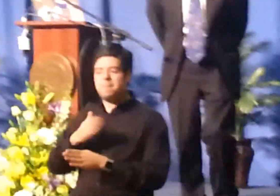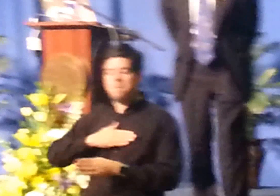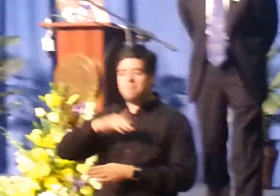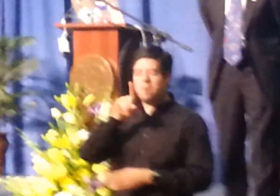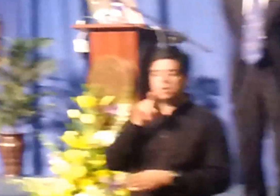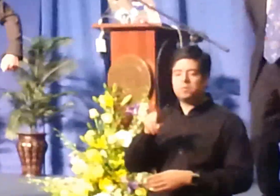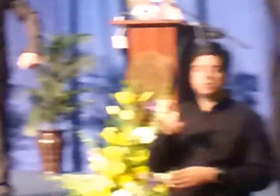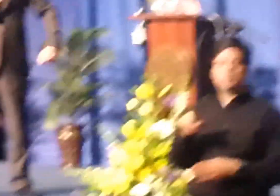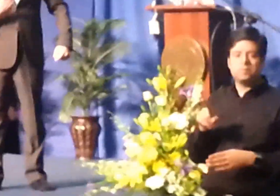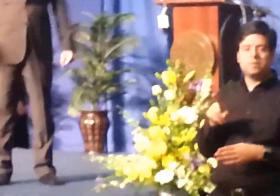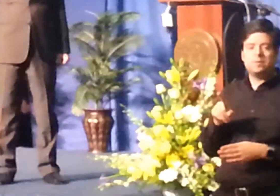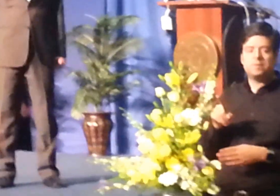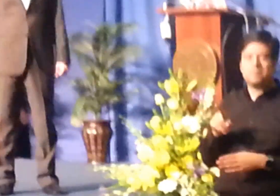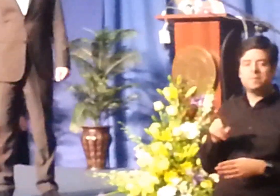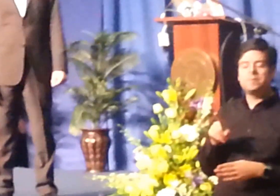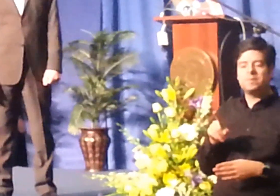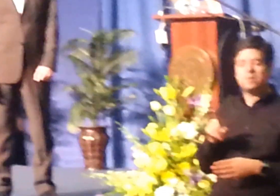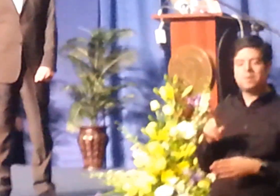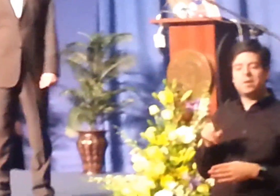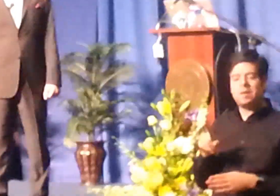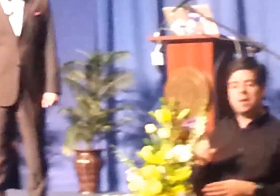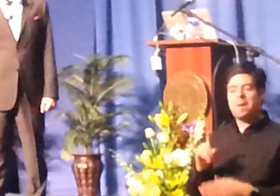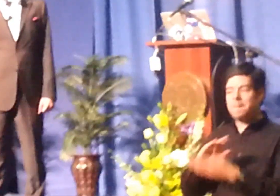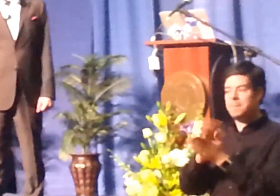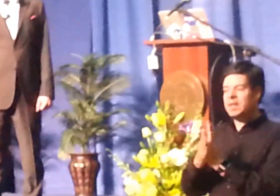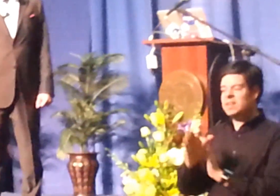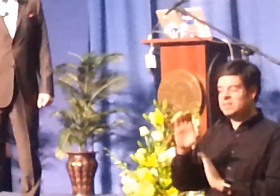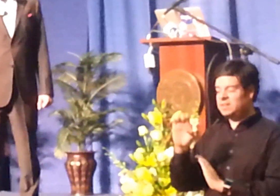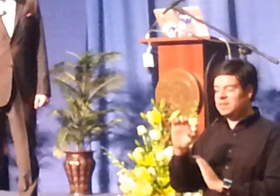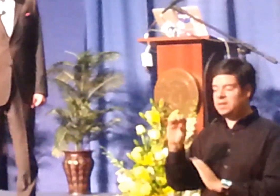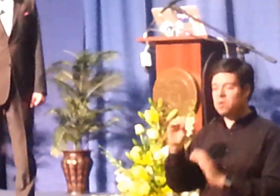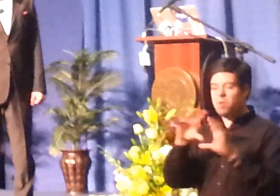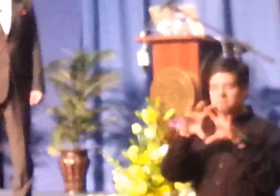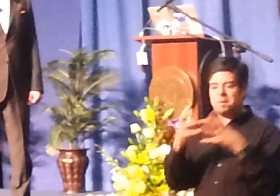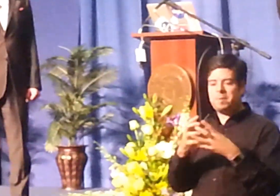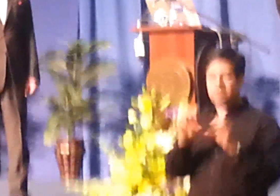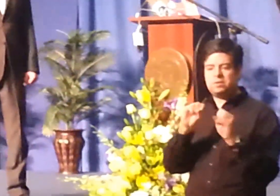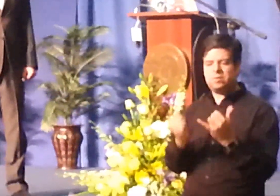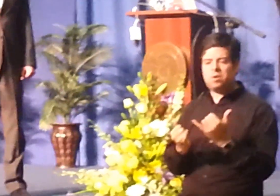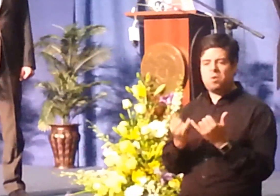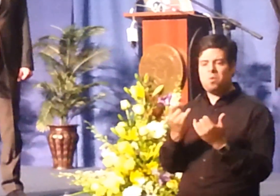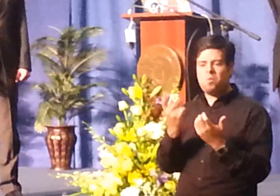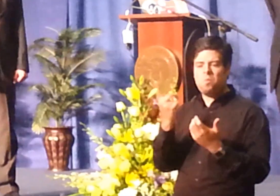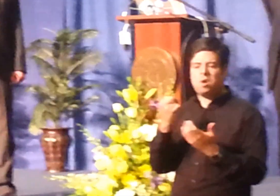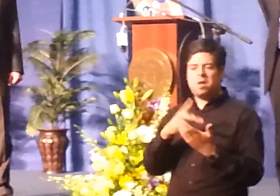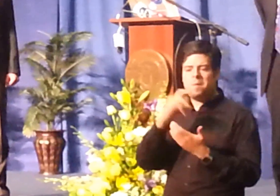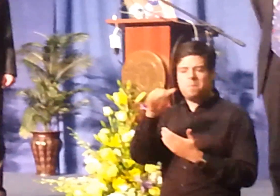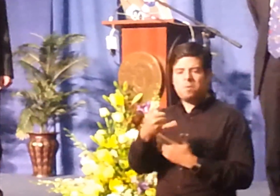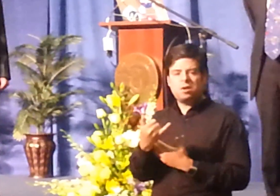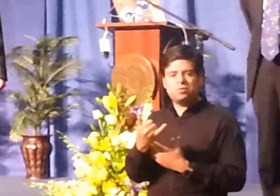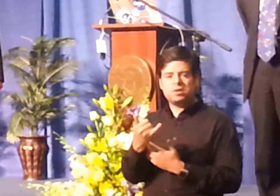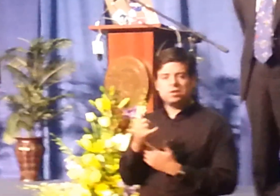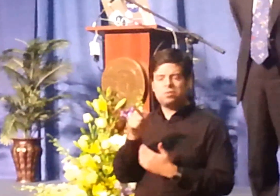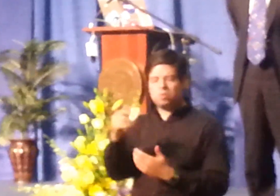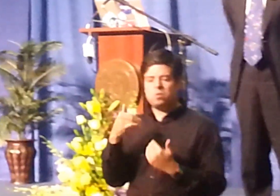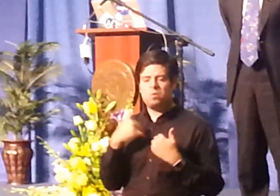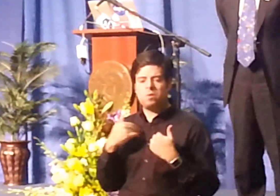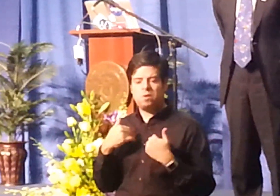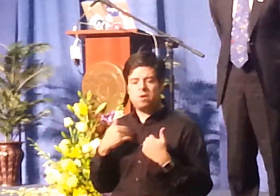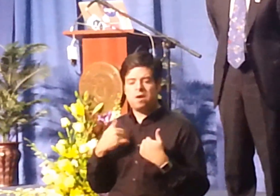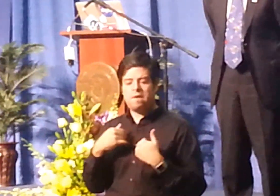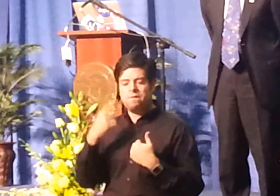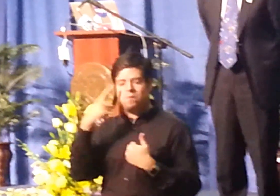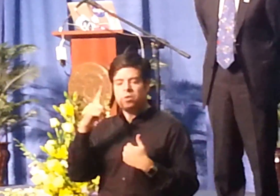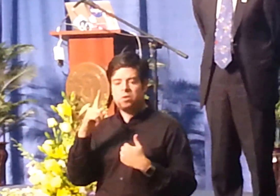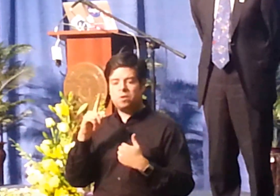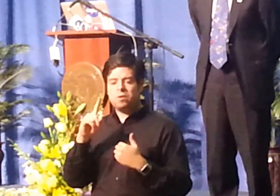question is, being CEO of the Planetary Society, what other projects, aside from the laser beams project, do you have for the near